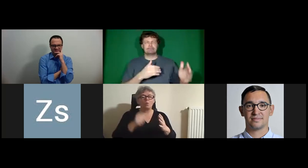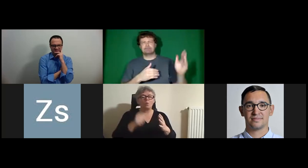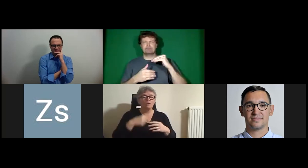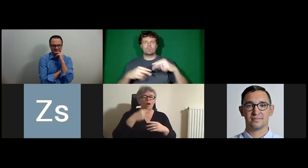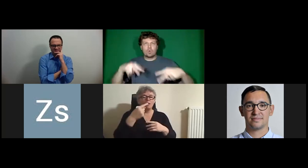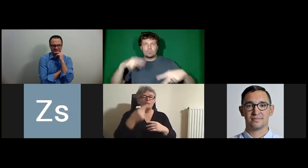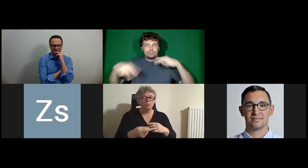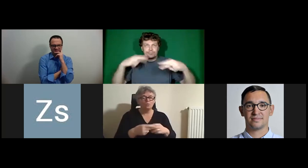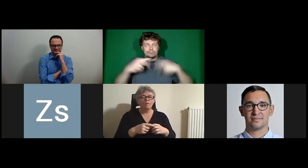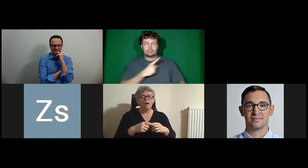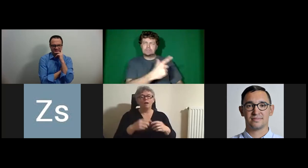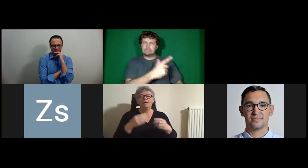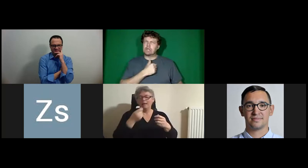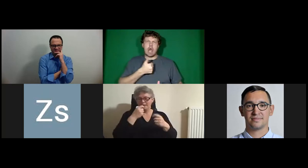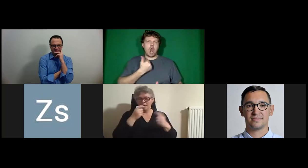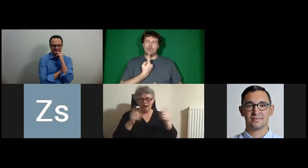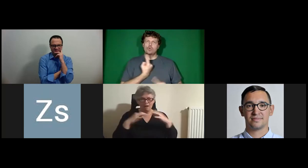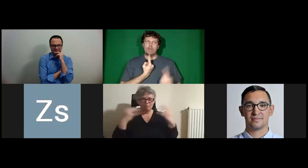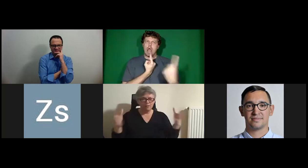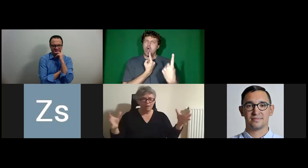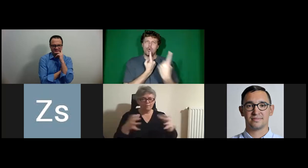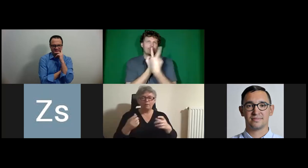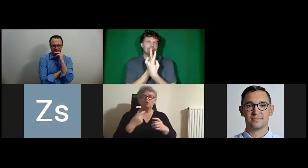disappointed. And a month later,